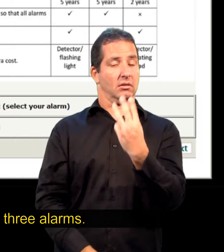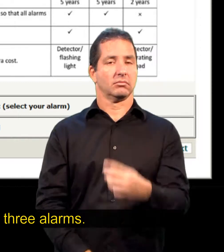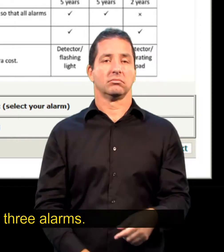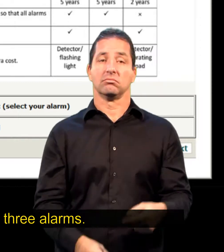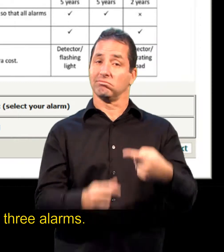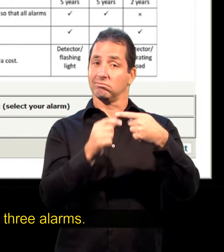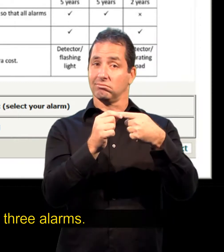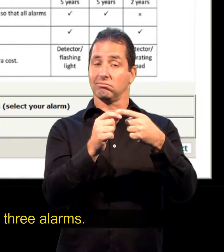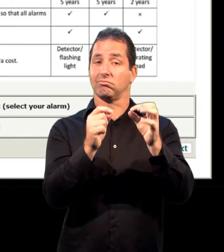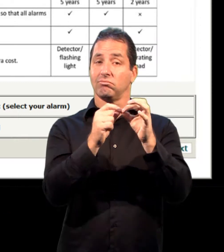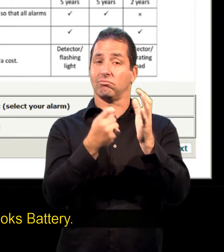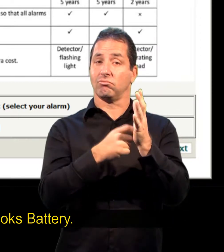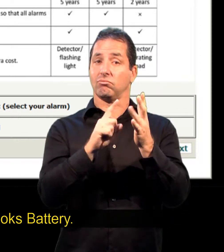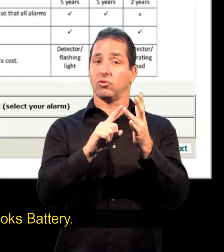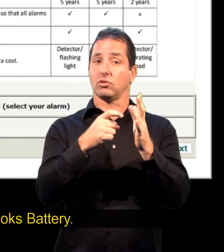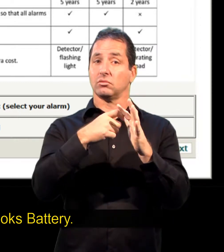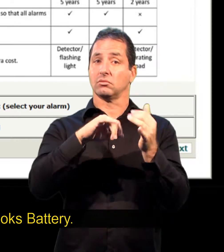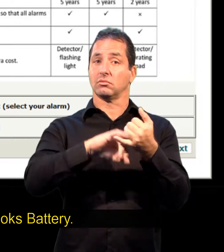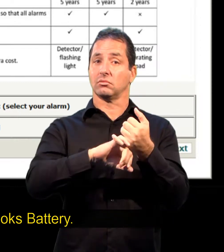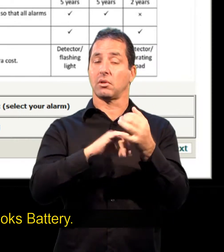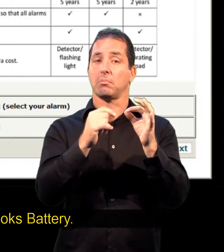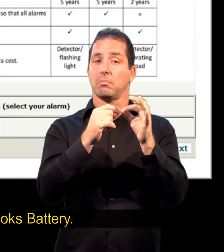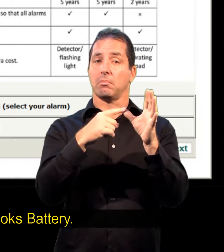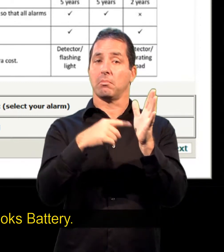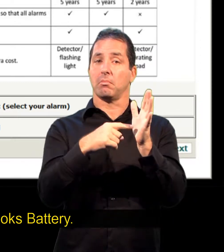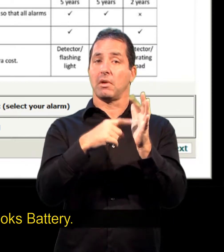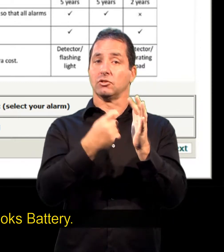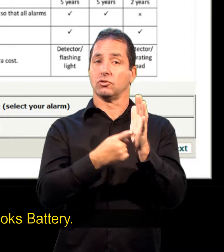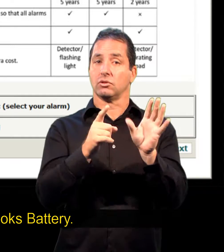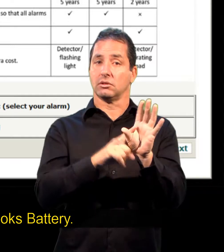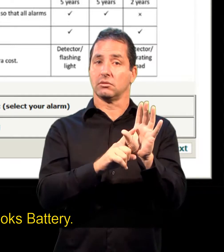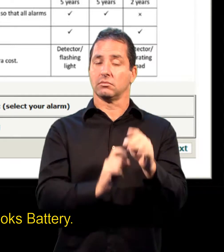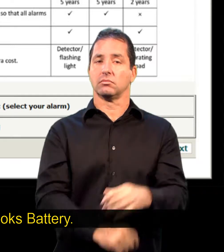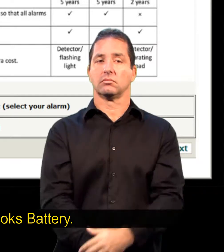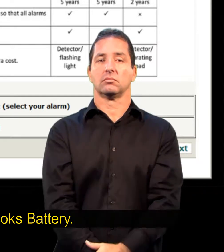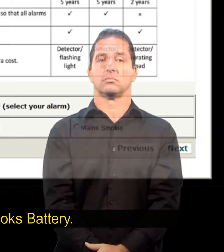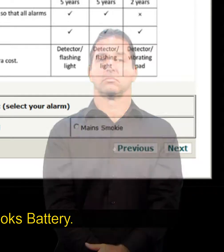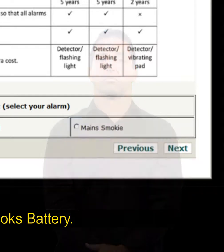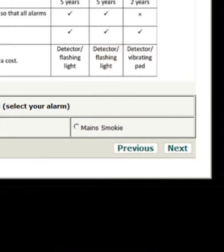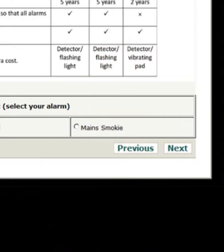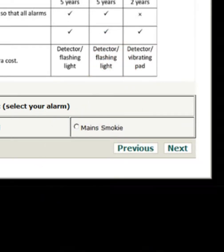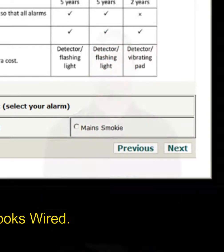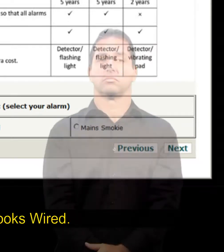There are 3 alarms. The Brooks battery,